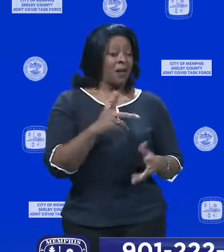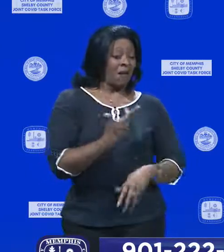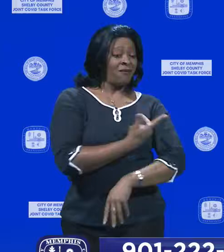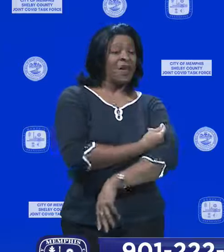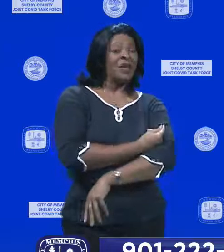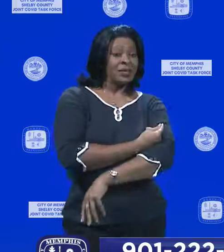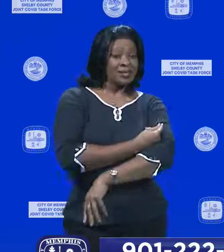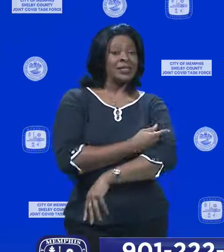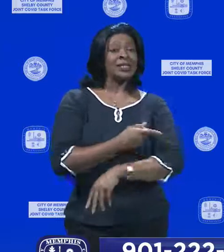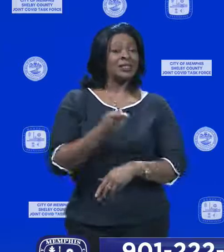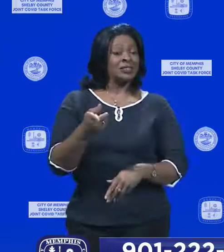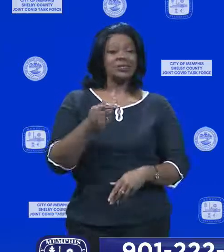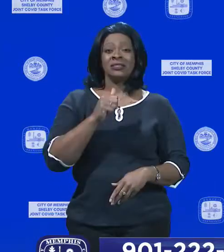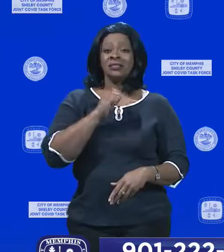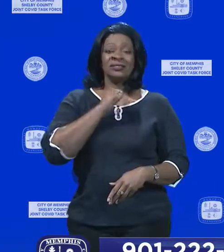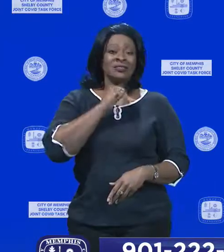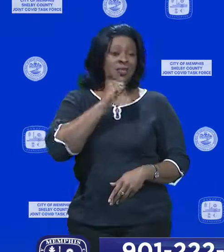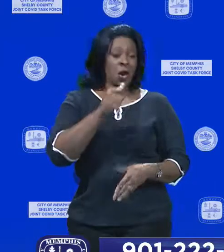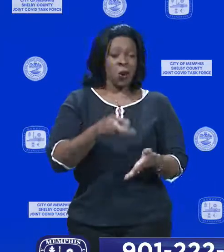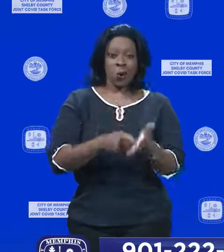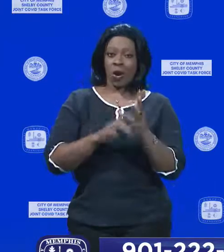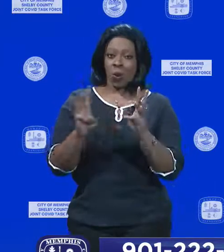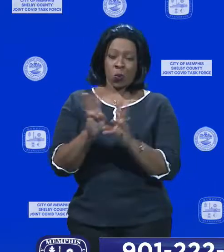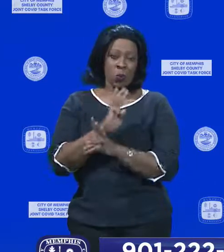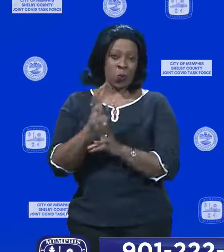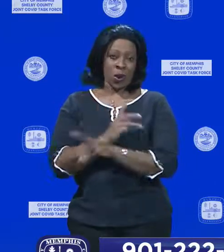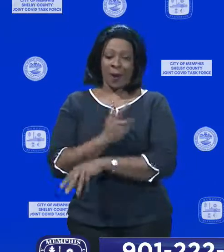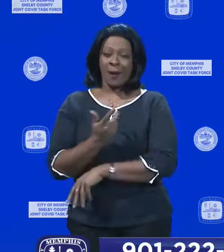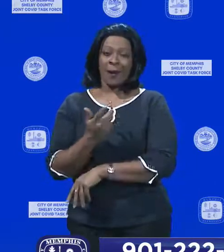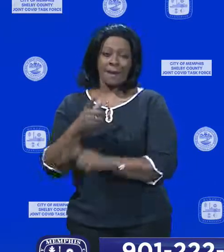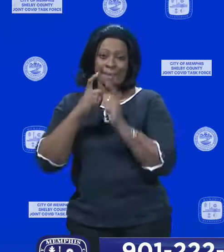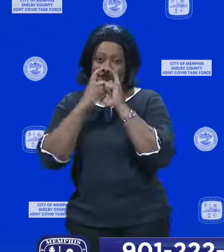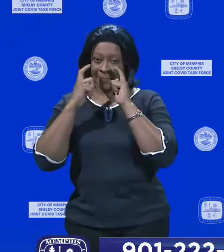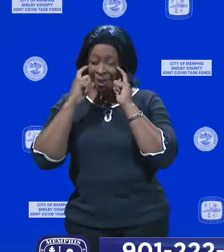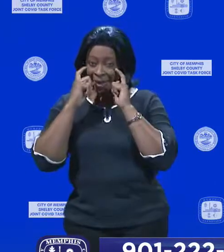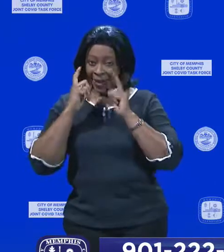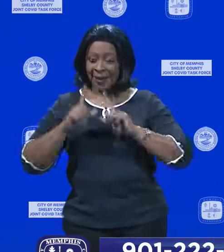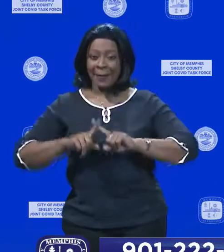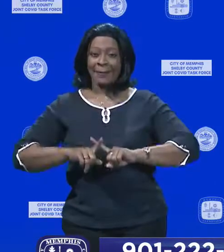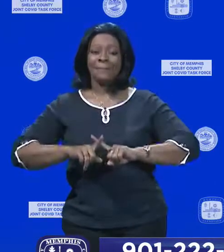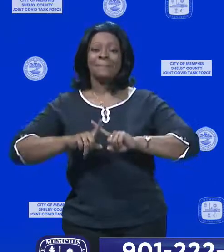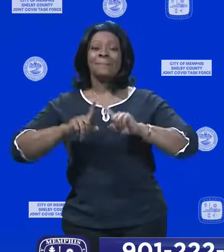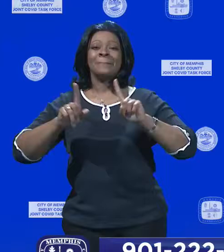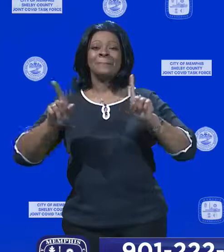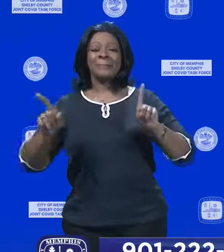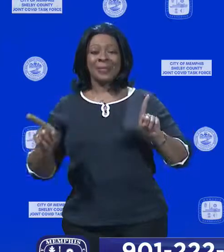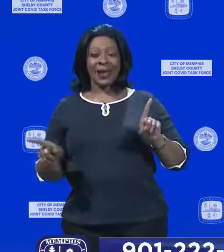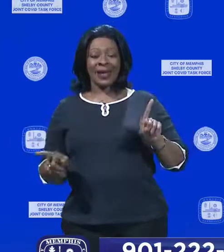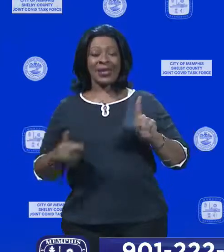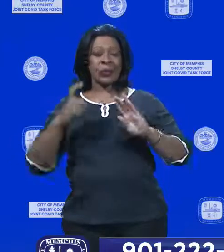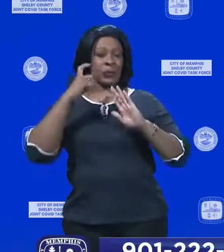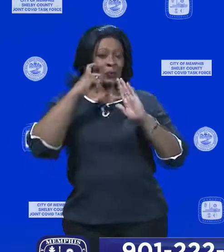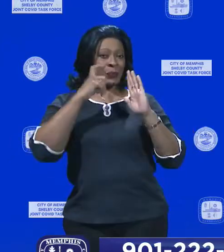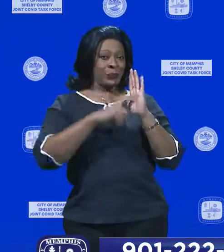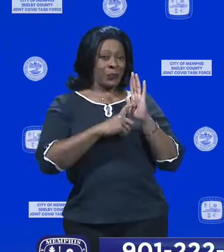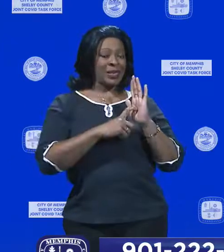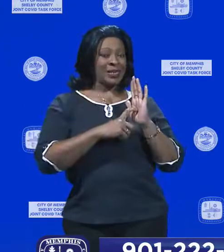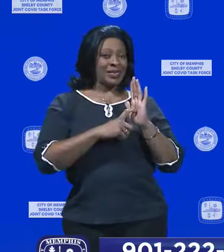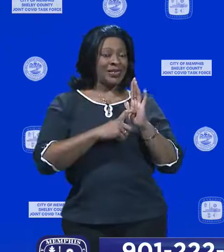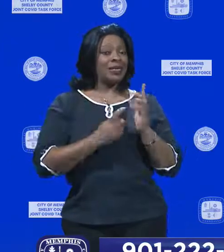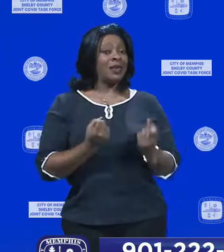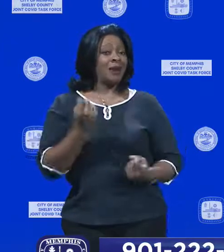also are not going to be required to wear a mask, but that comes with a recognition or acknowledgement